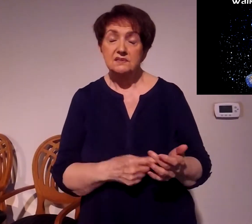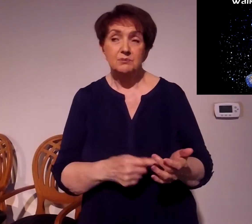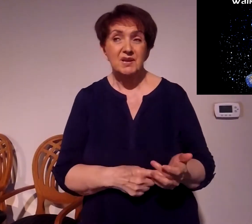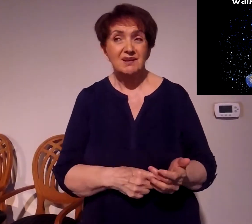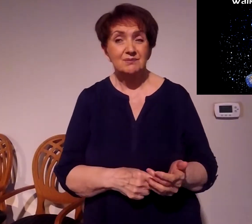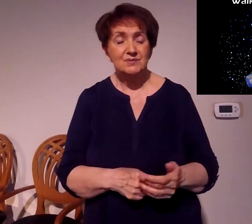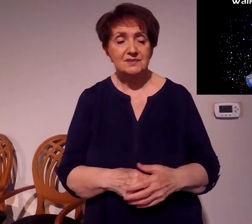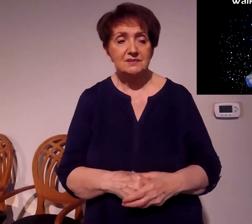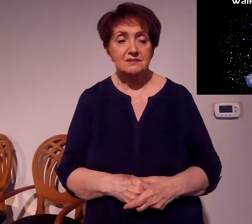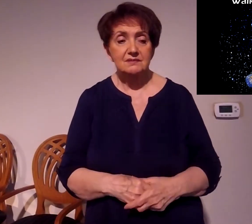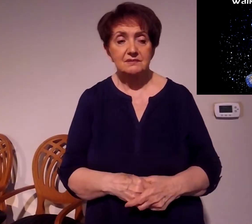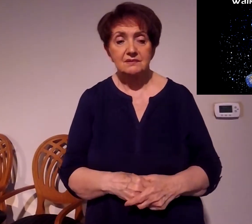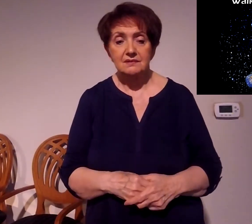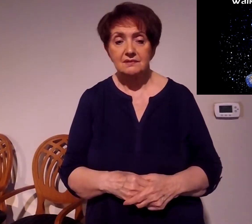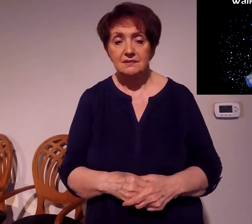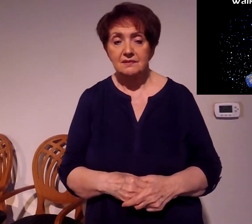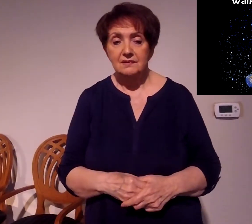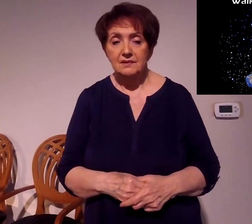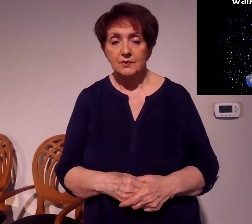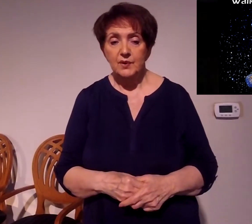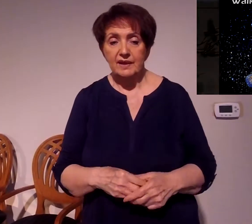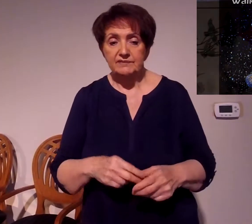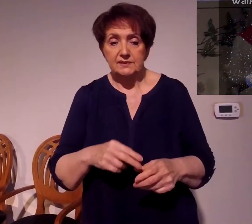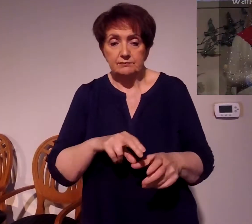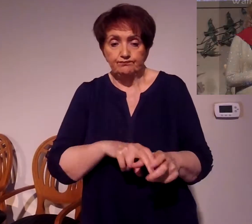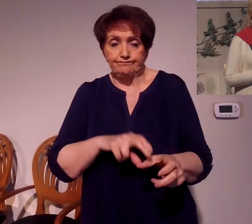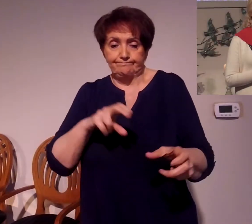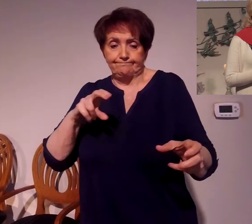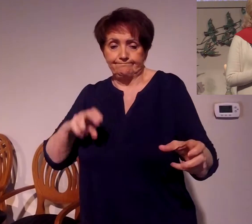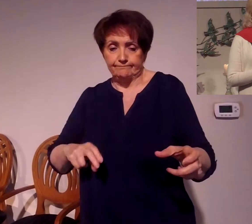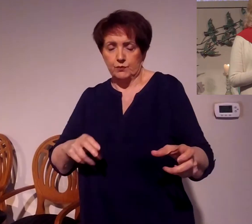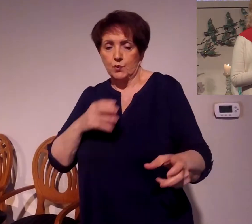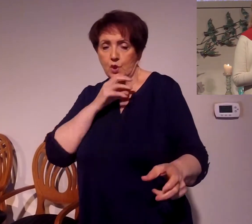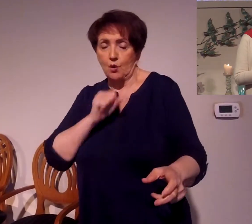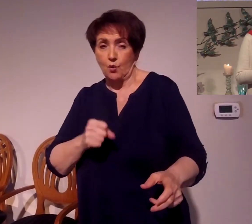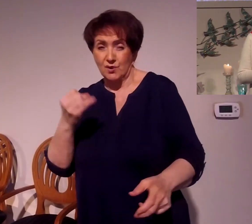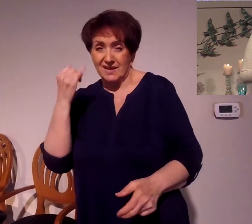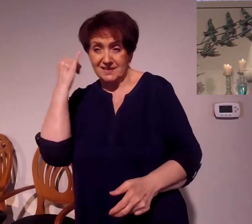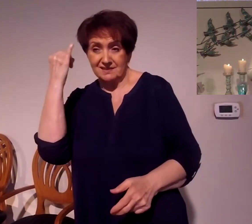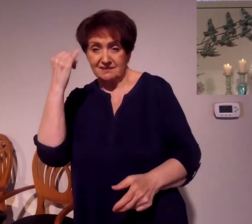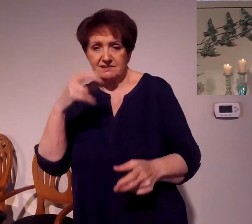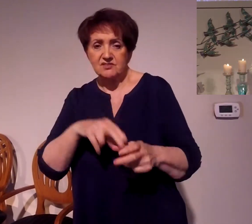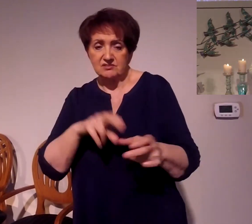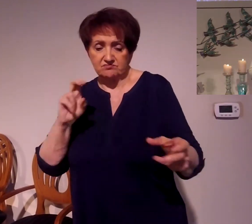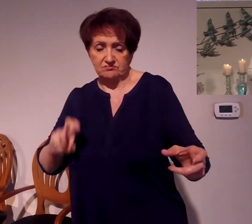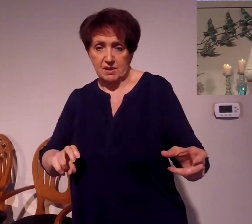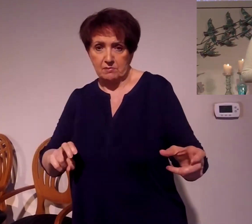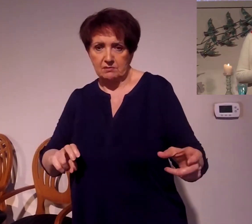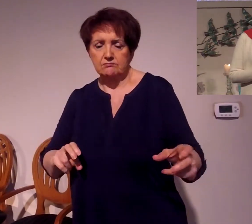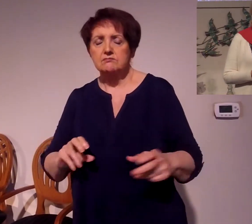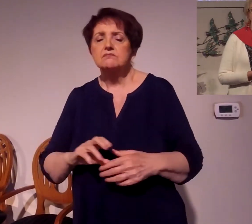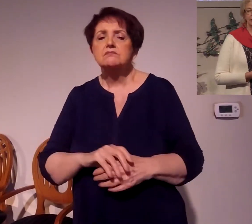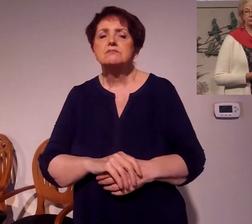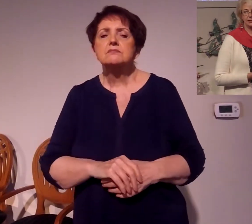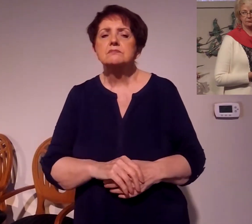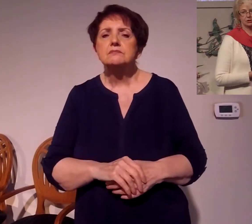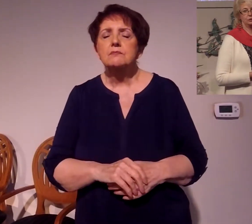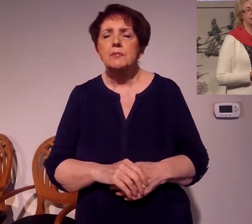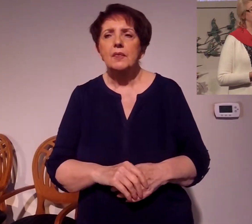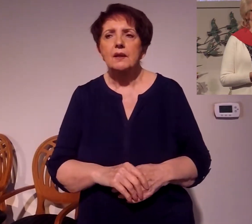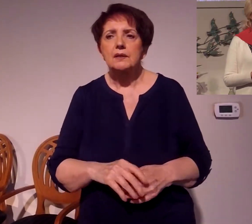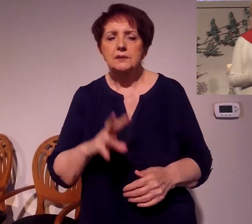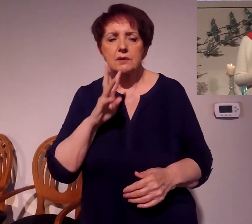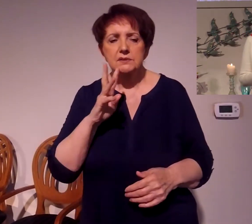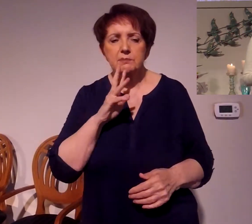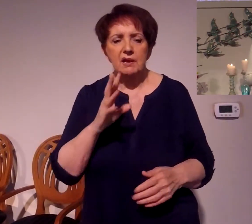we have to maybe disassociate ourselves with some of the old ideas. So in this book, he actually talks about a meeting